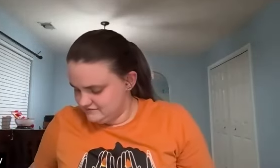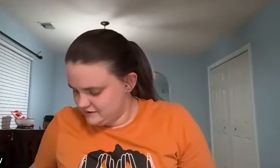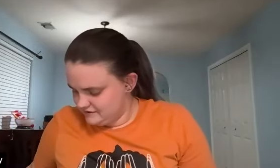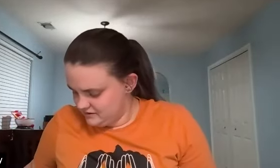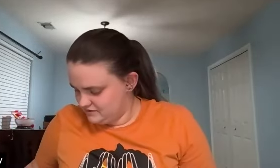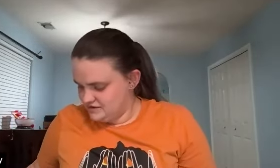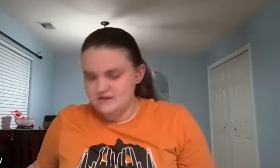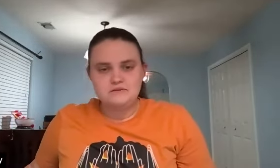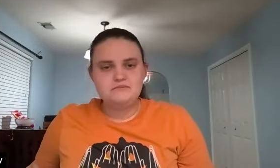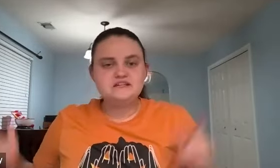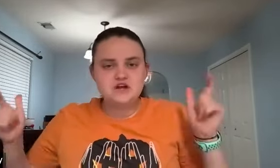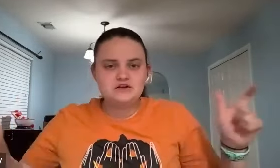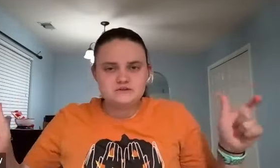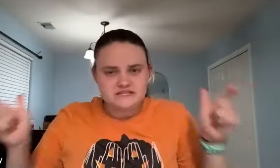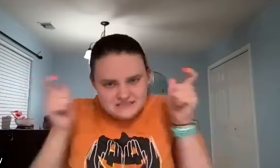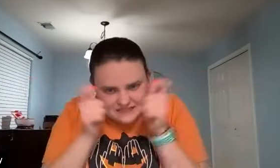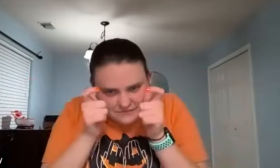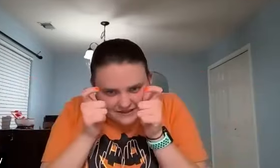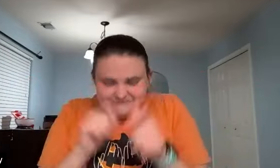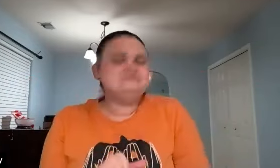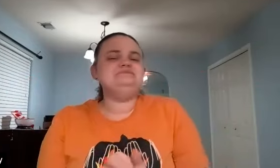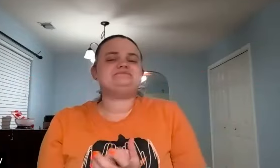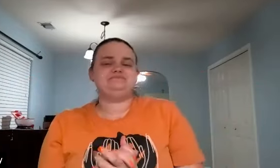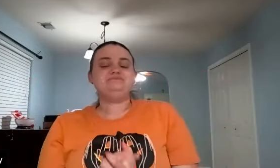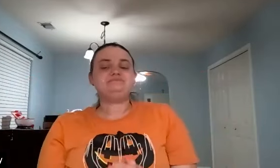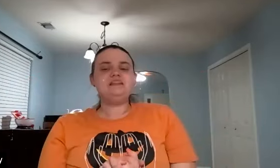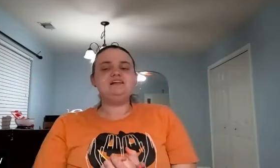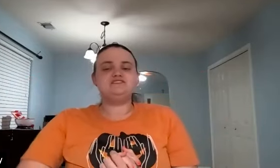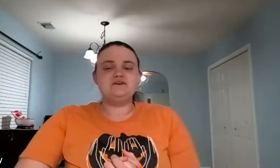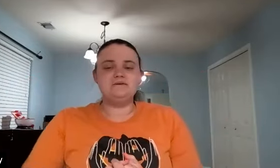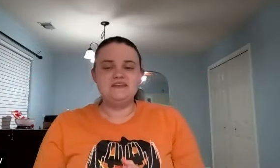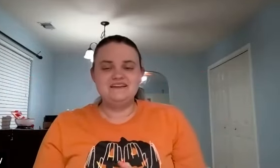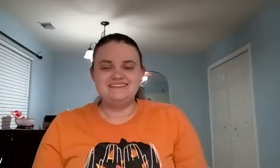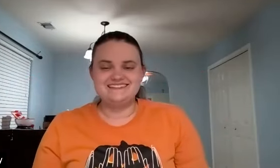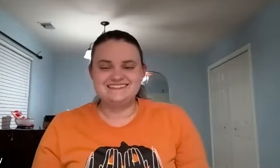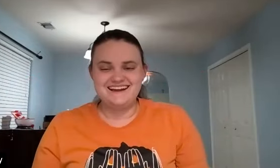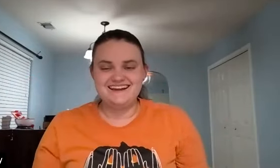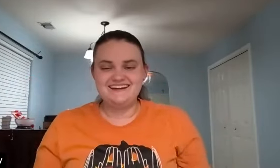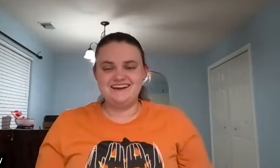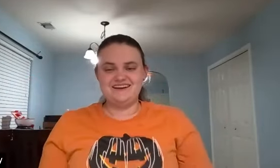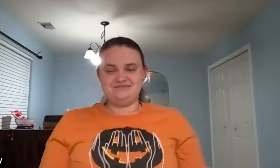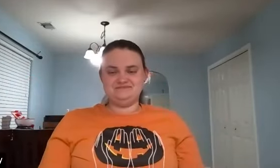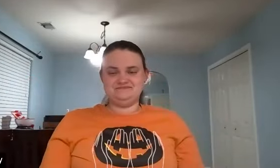Very, very big dog who thinks he's this big. So the sign,